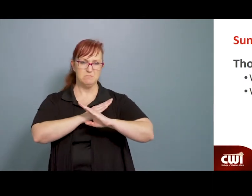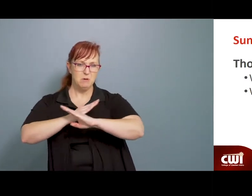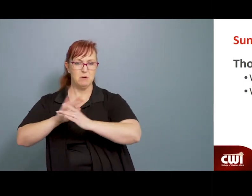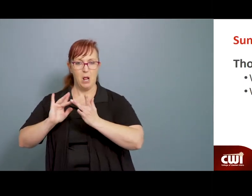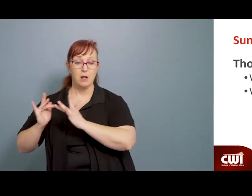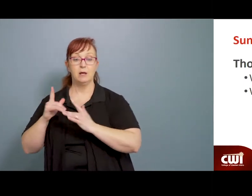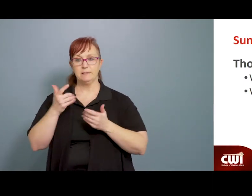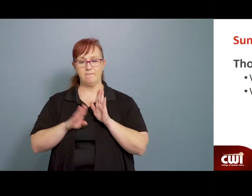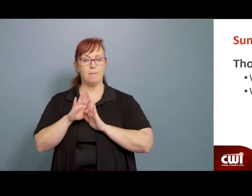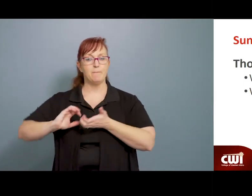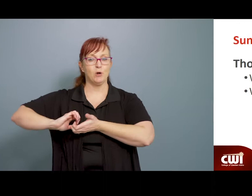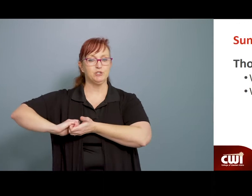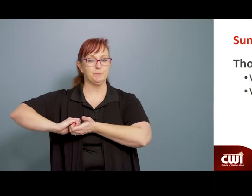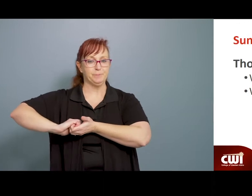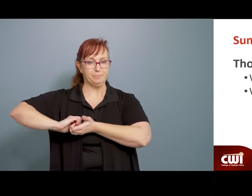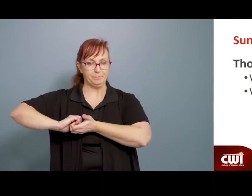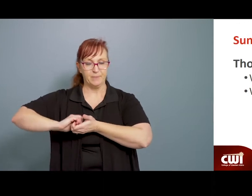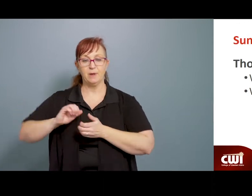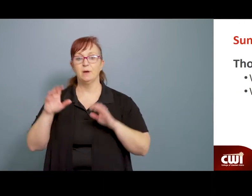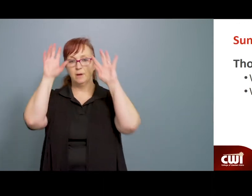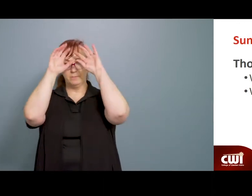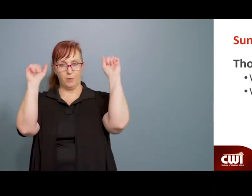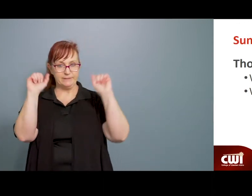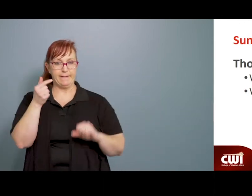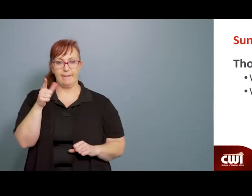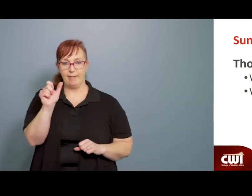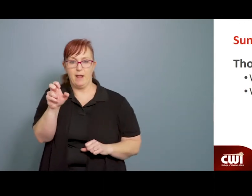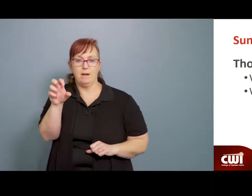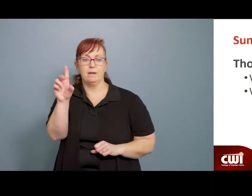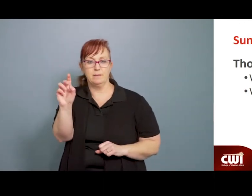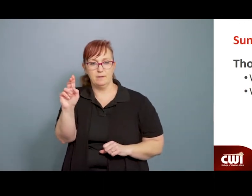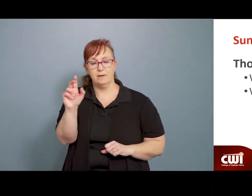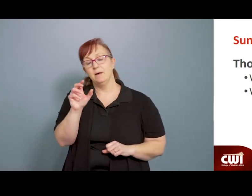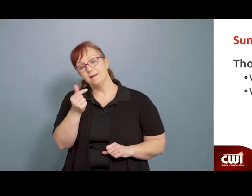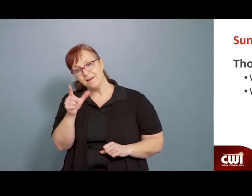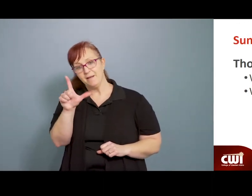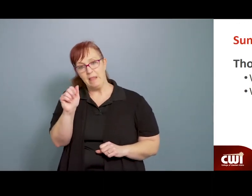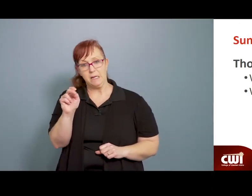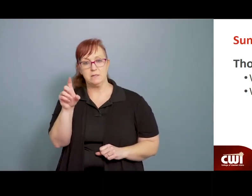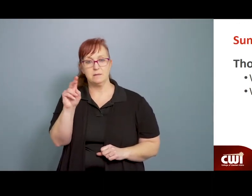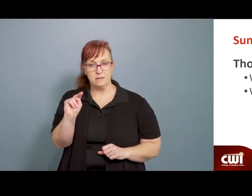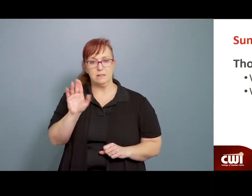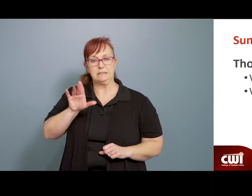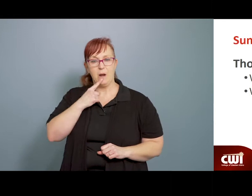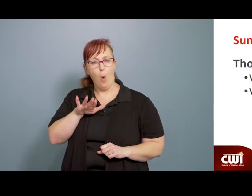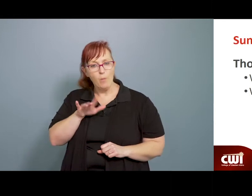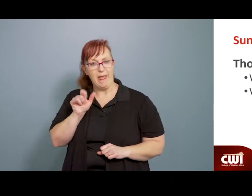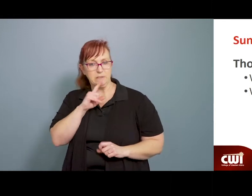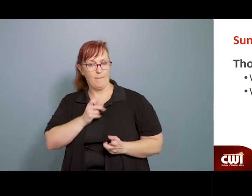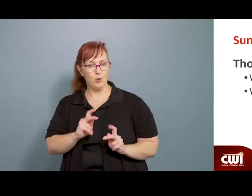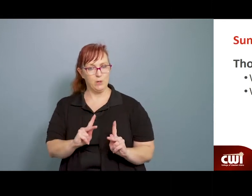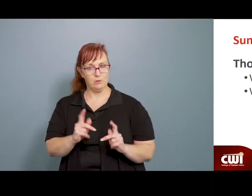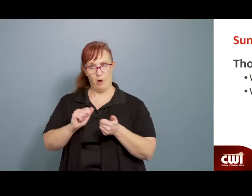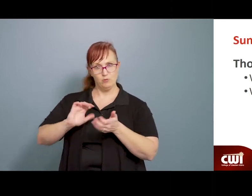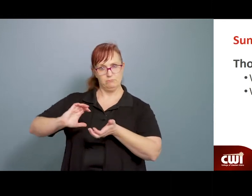in partnership, as President Glandon stated, was part of what our consultants pointed out was an opportunity. So working